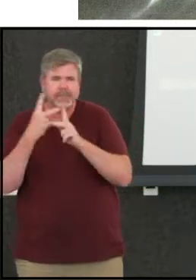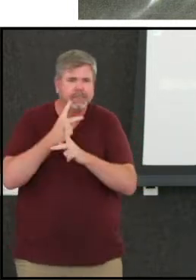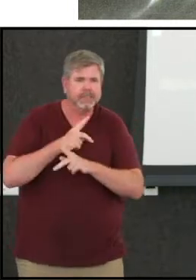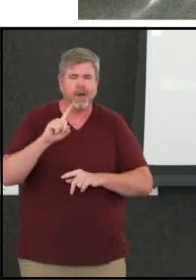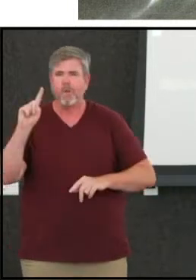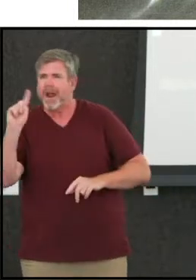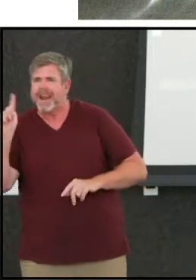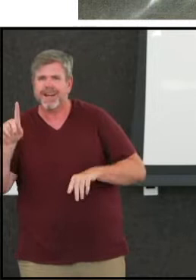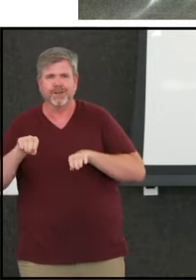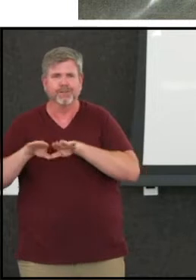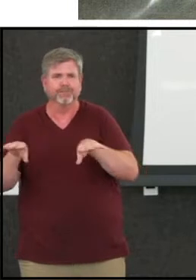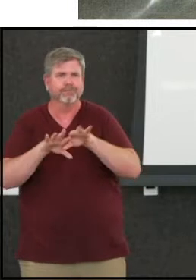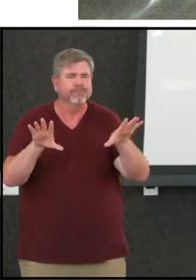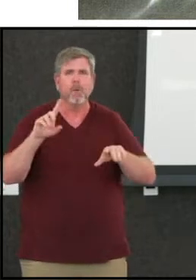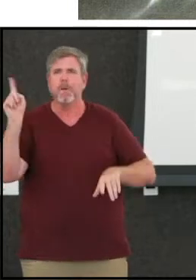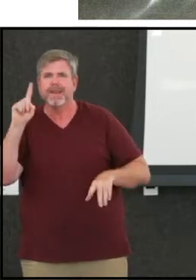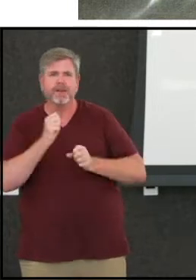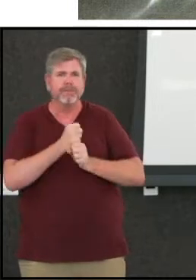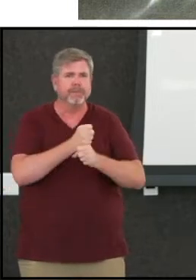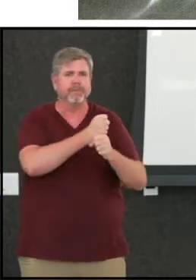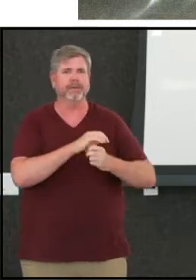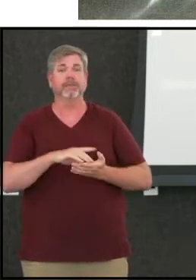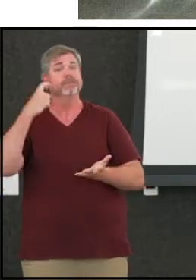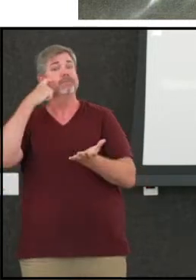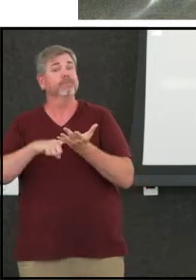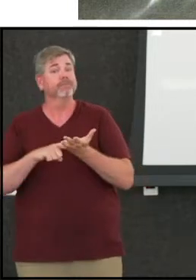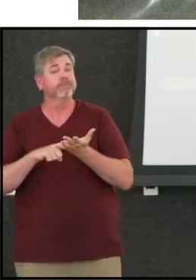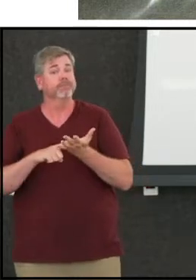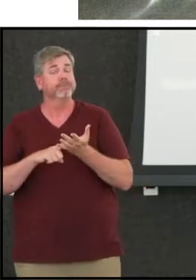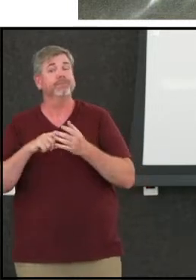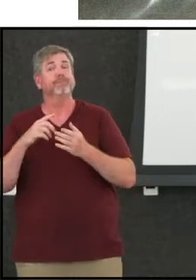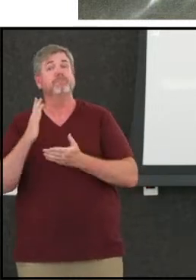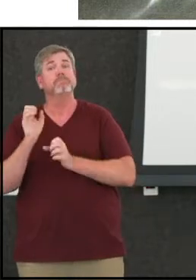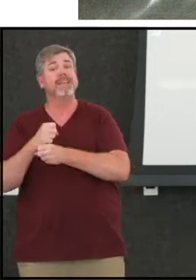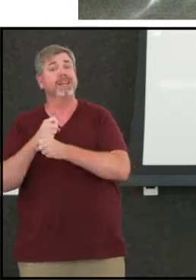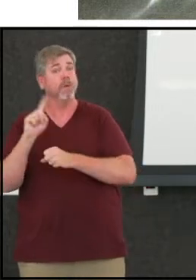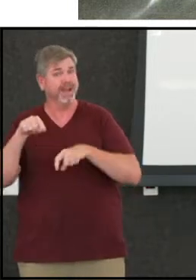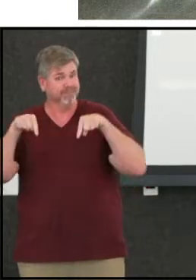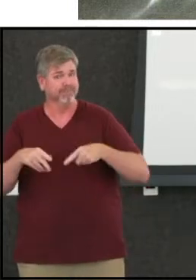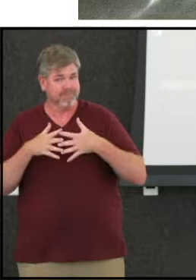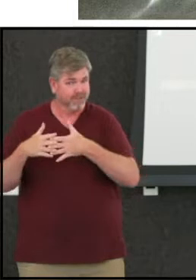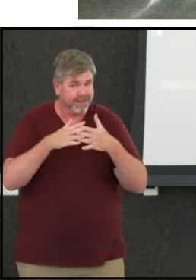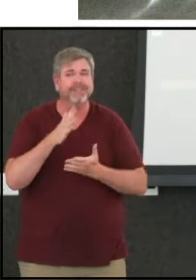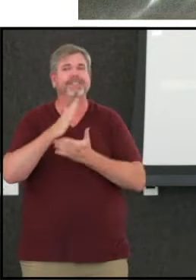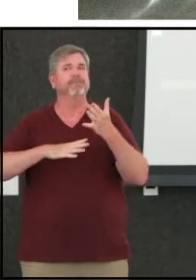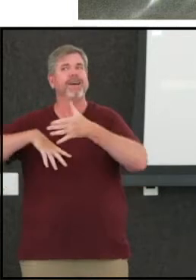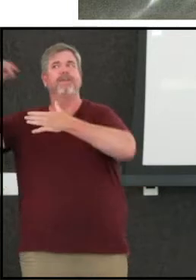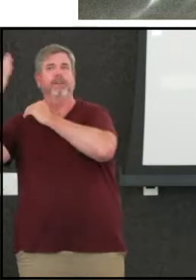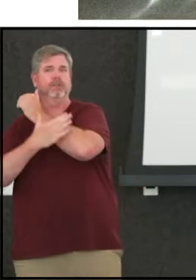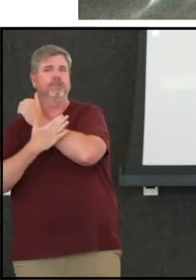different labs and coming from overseas and getting distributed here. Fentanyl is mixed with